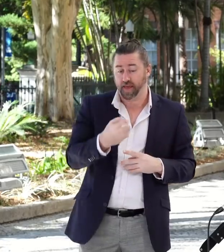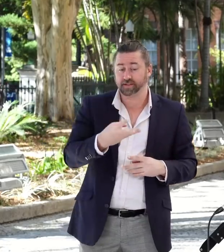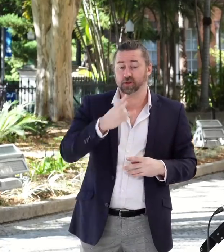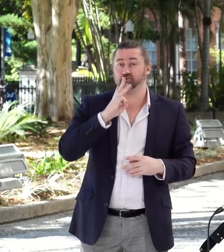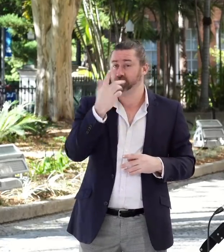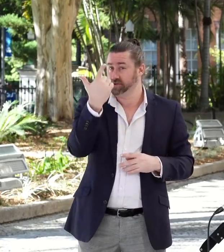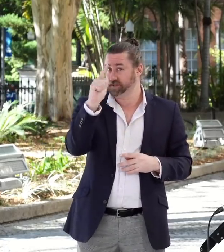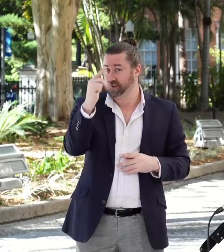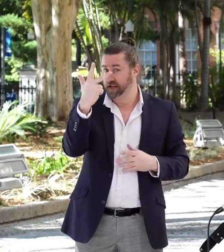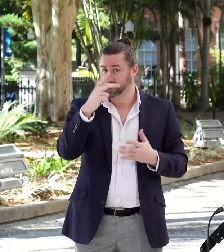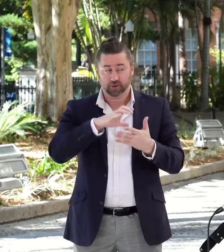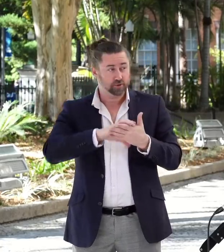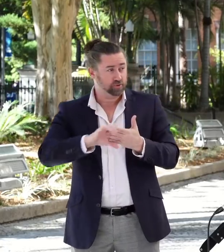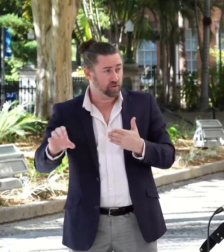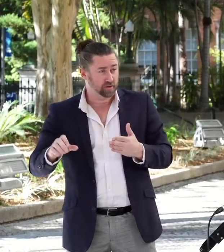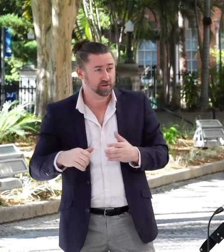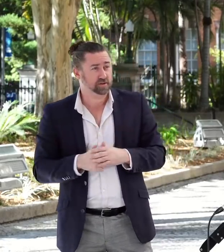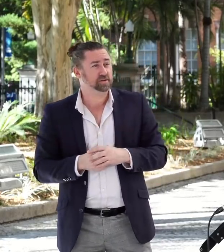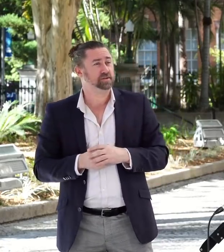$1,378.